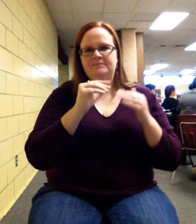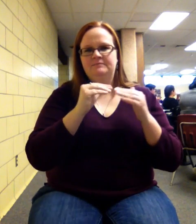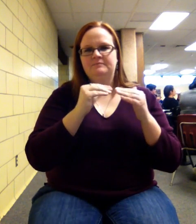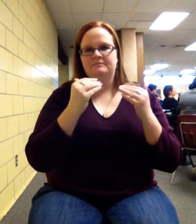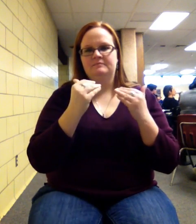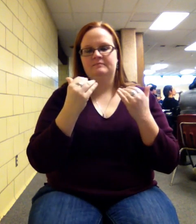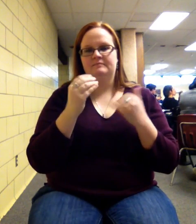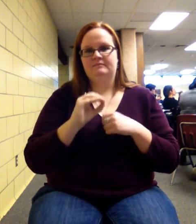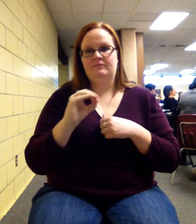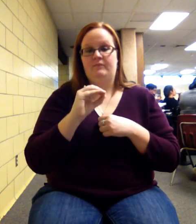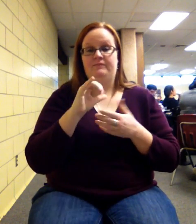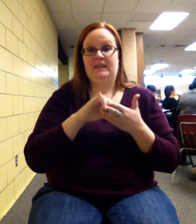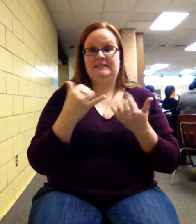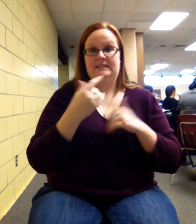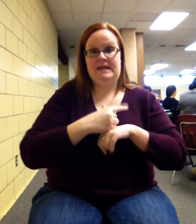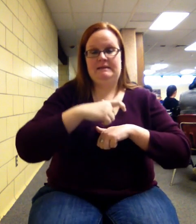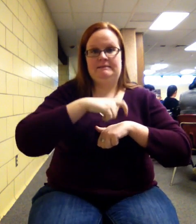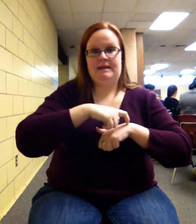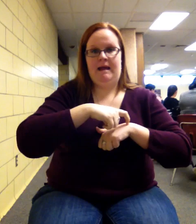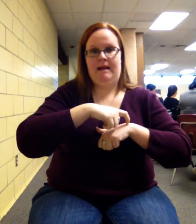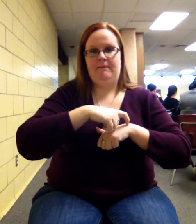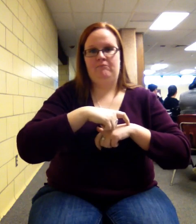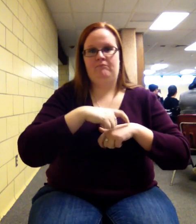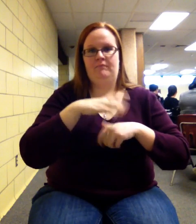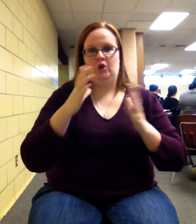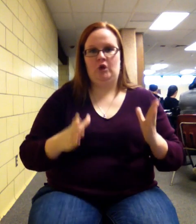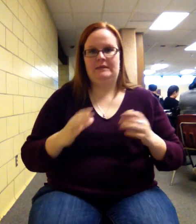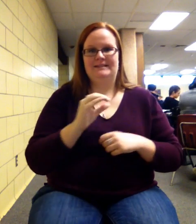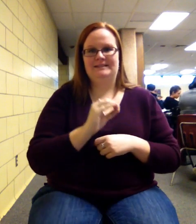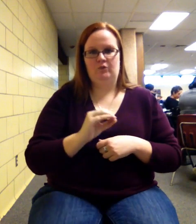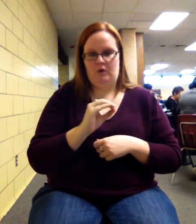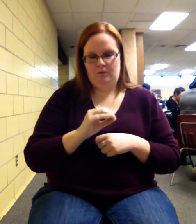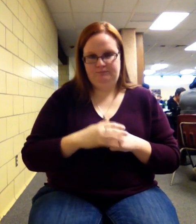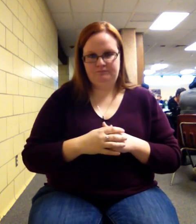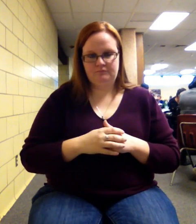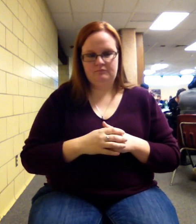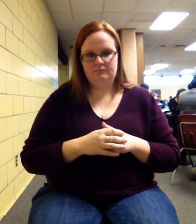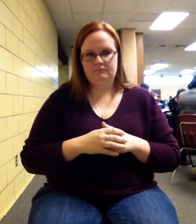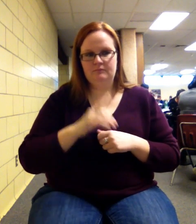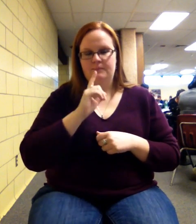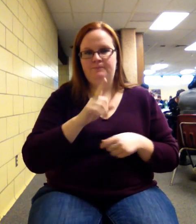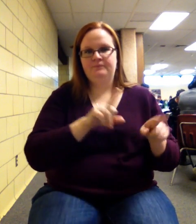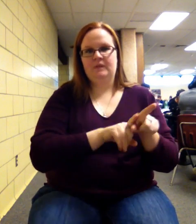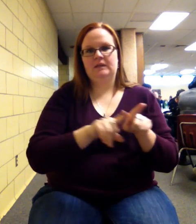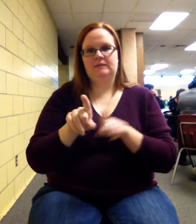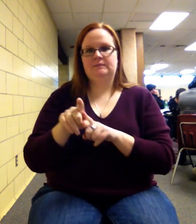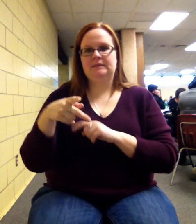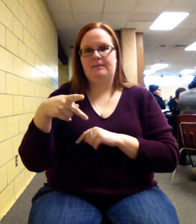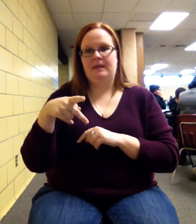period 0. So today, time period 0 is the same as PV, or